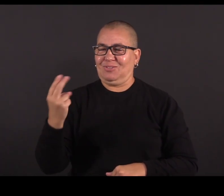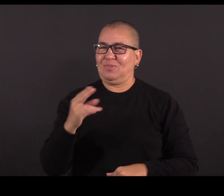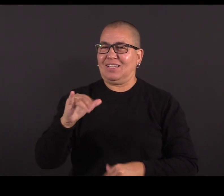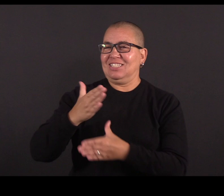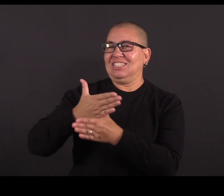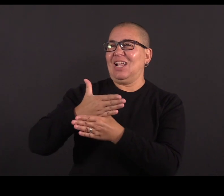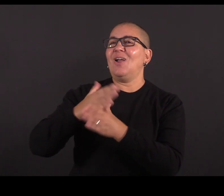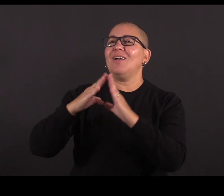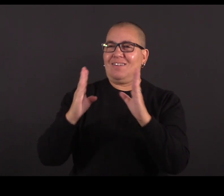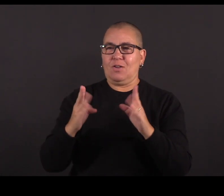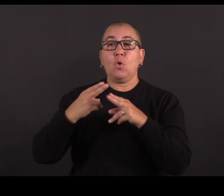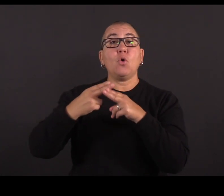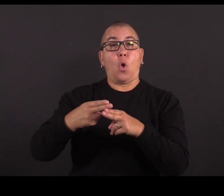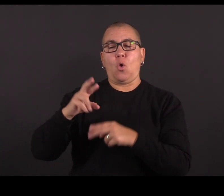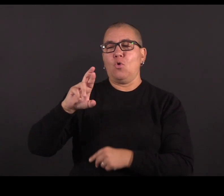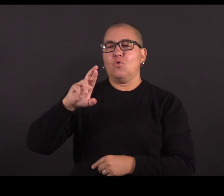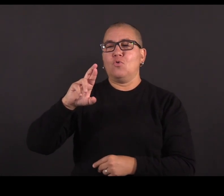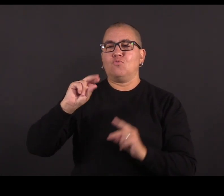programs.